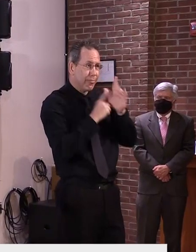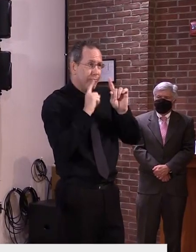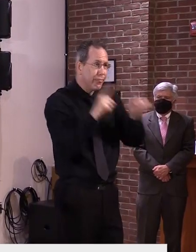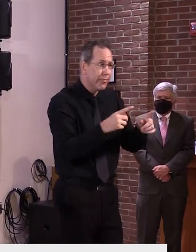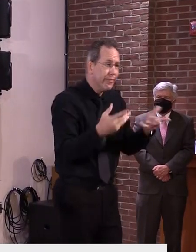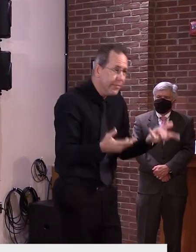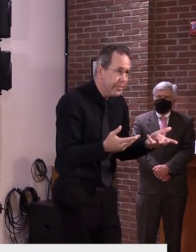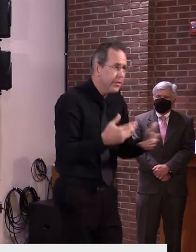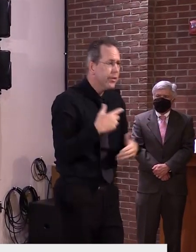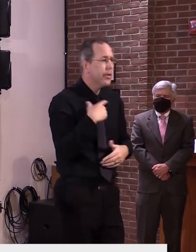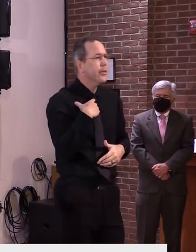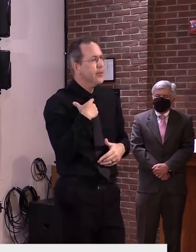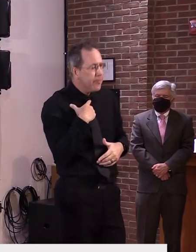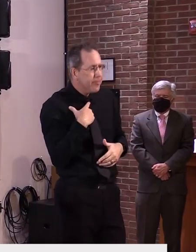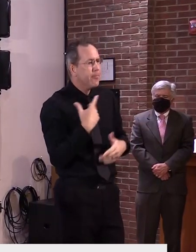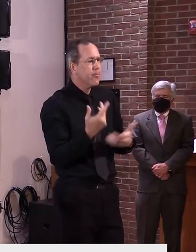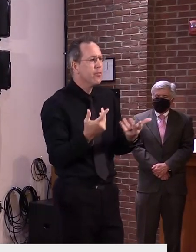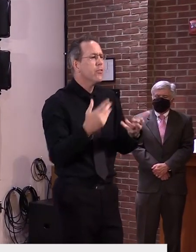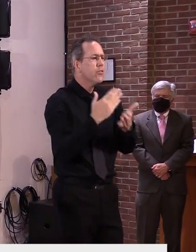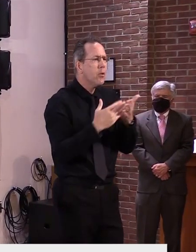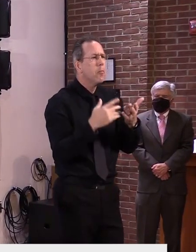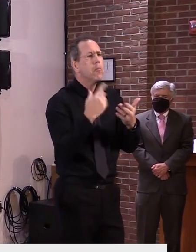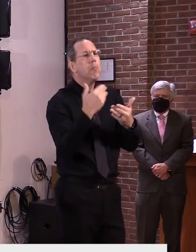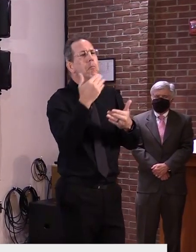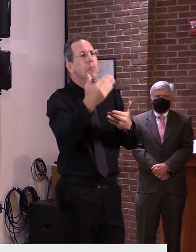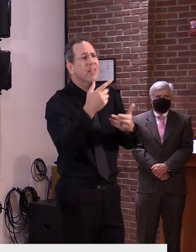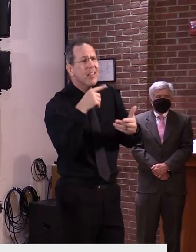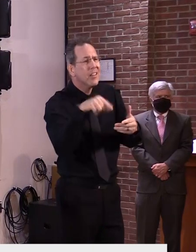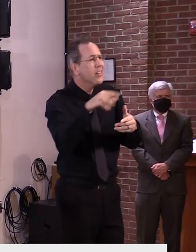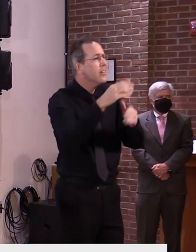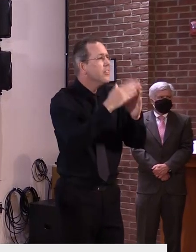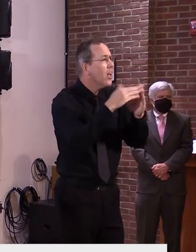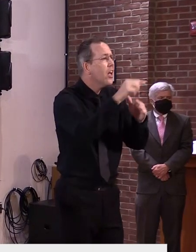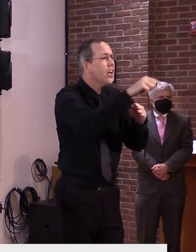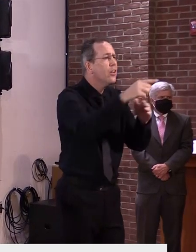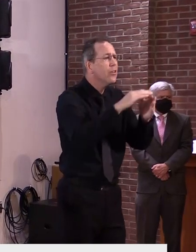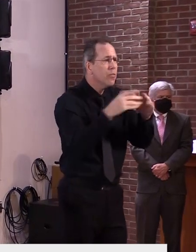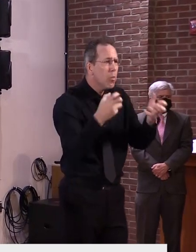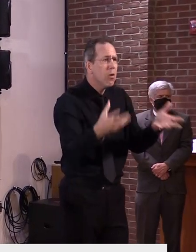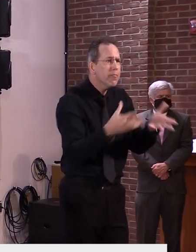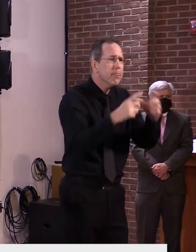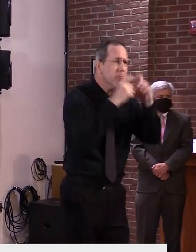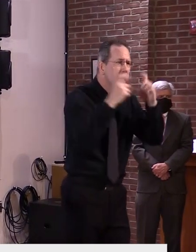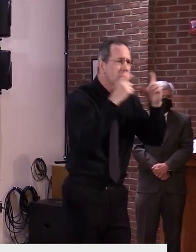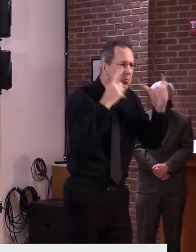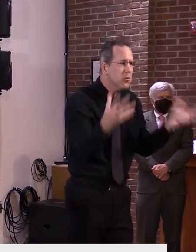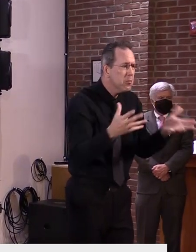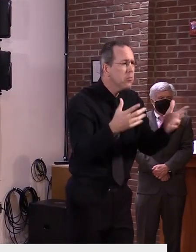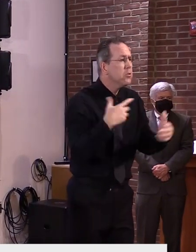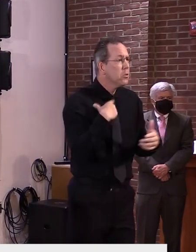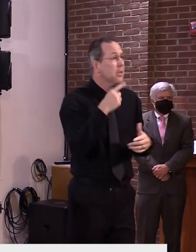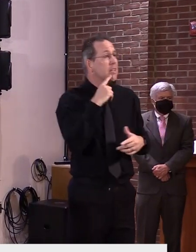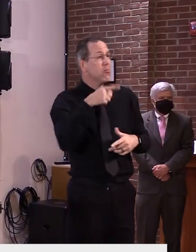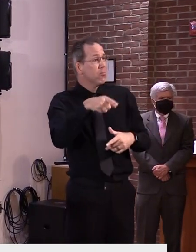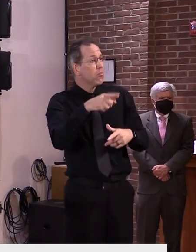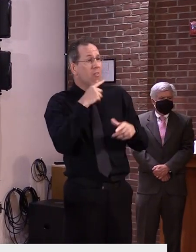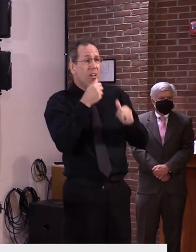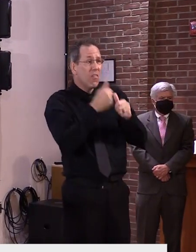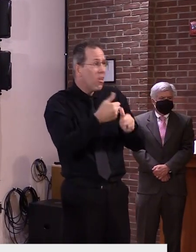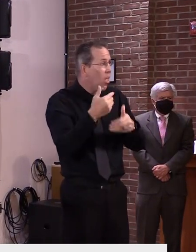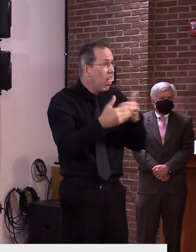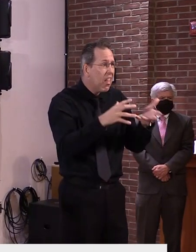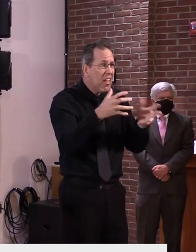mandates. As I've said, this is a tool we have in the toolbox. And with every health decision we've